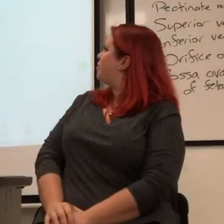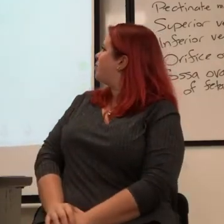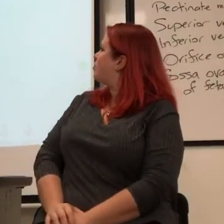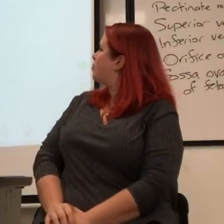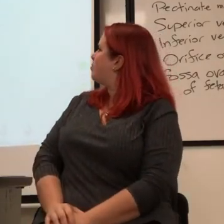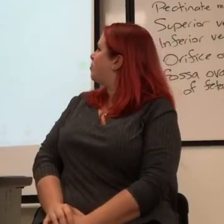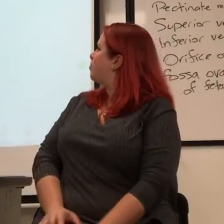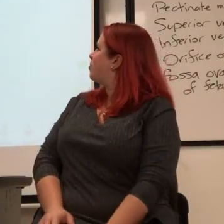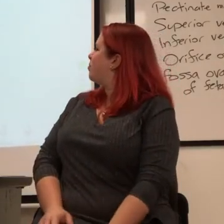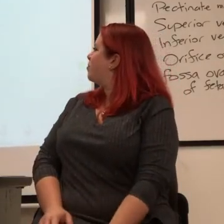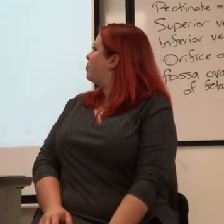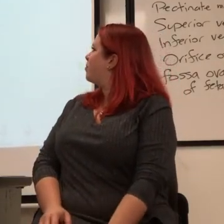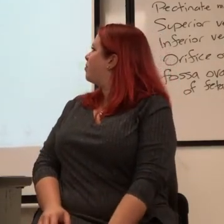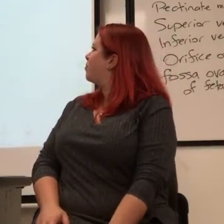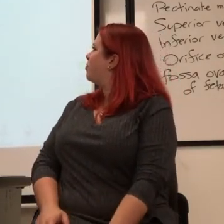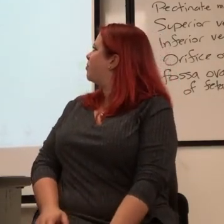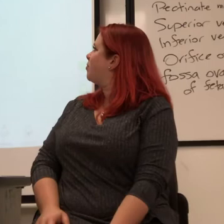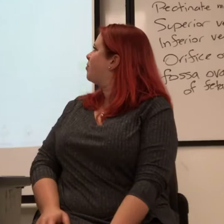Hide.